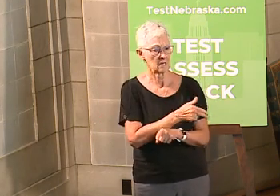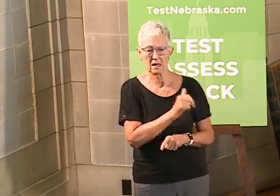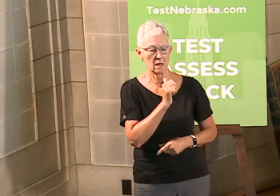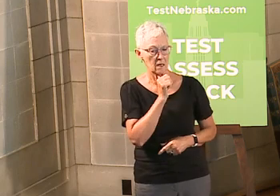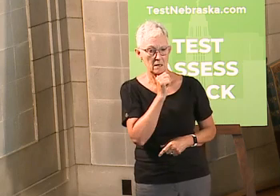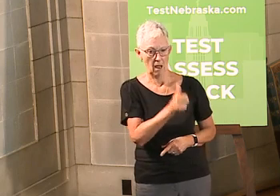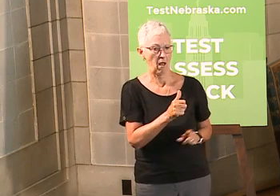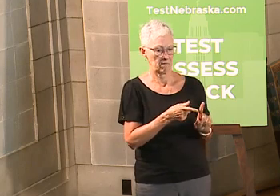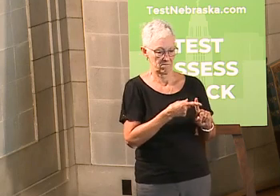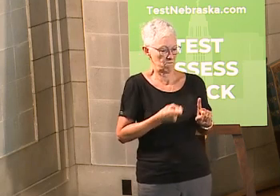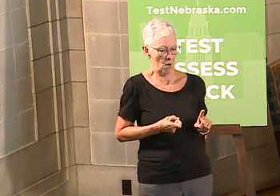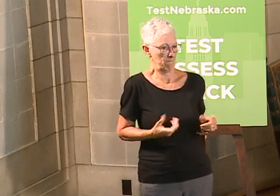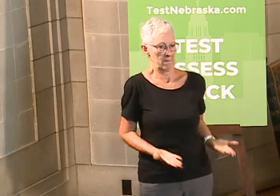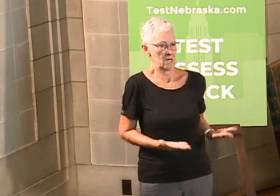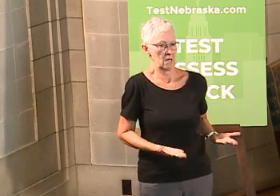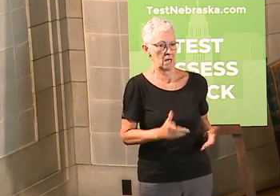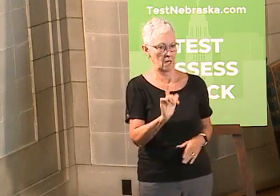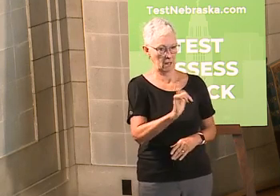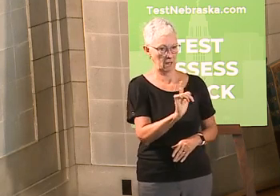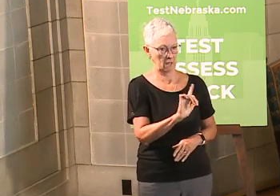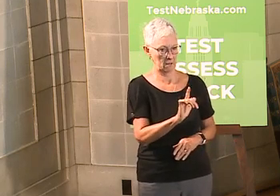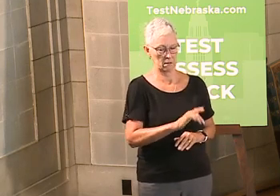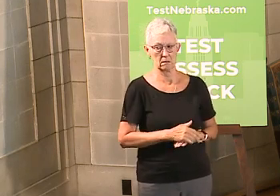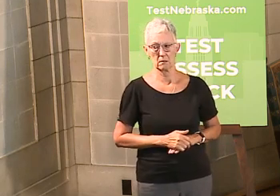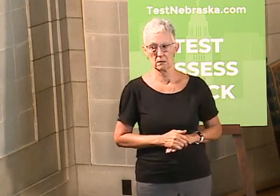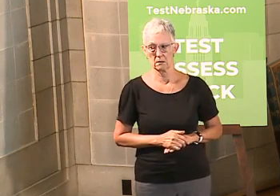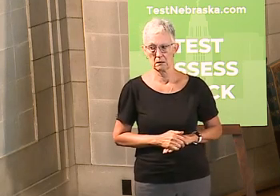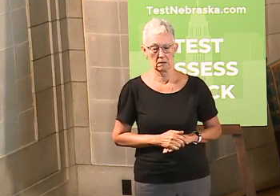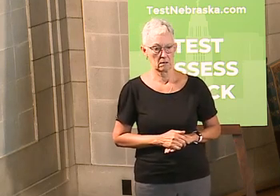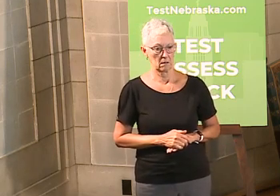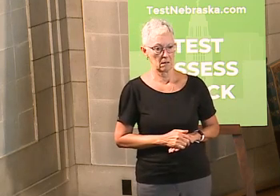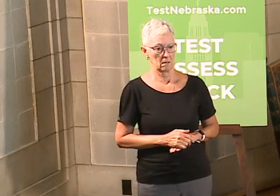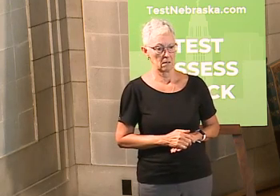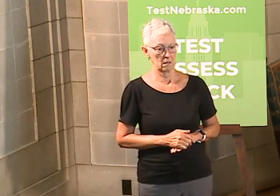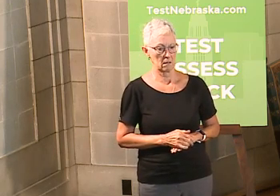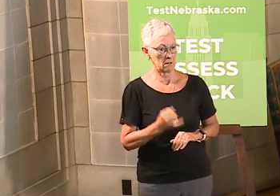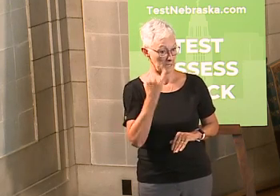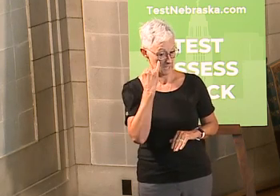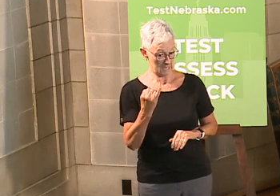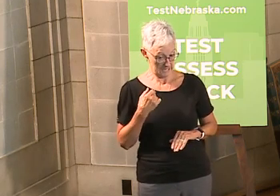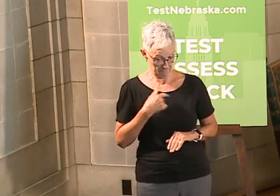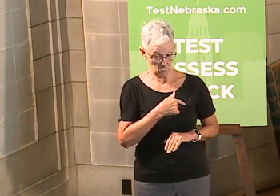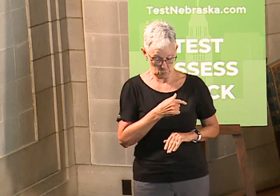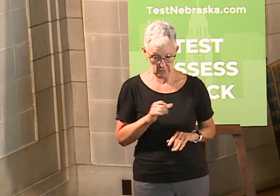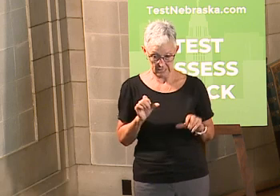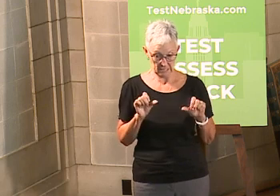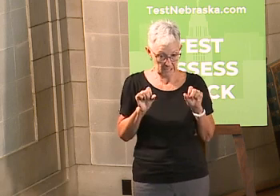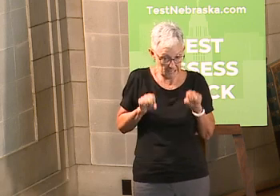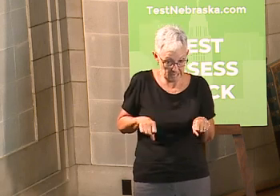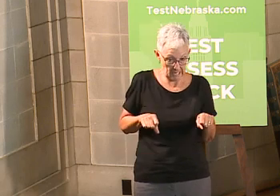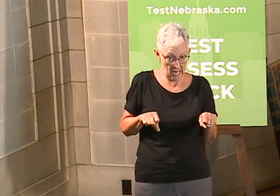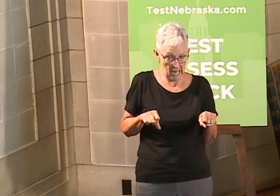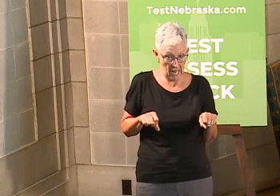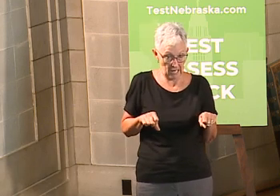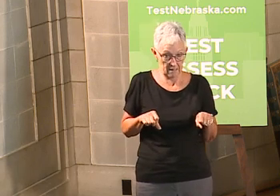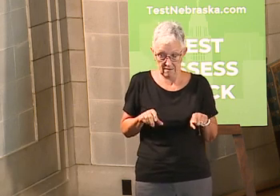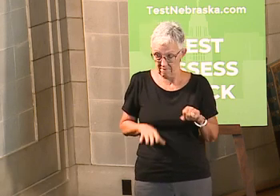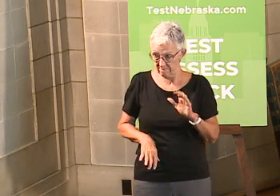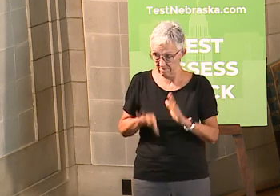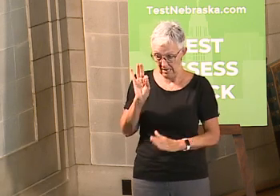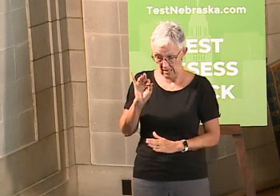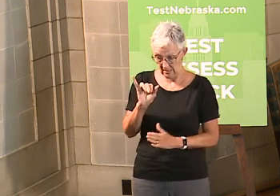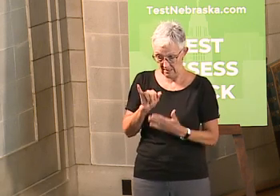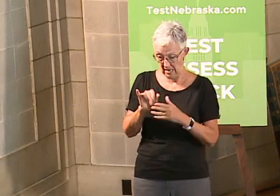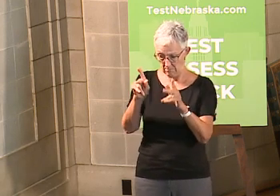not from Lincoln. And of course, one of the things we also know is that if we are able to link these cases to,